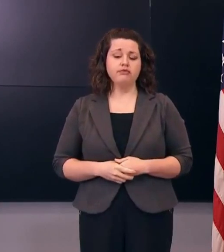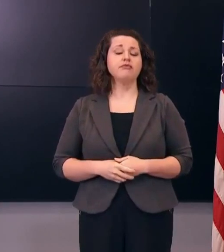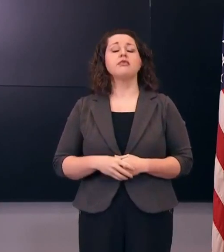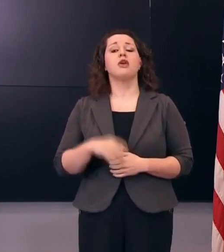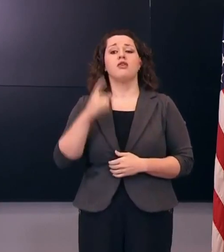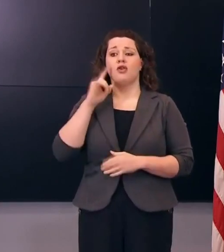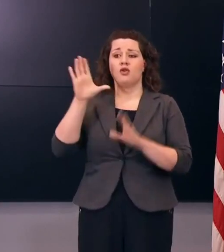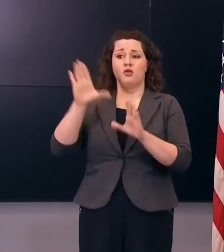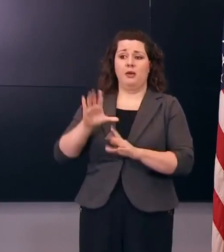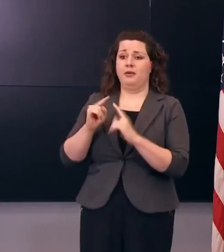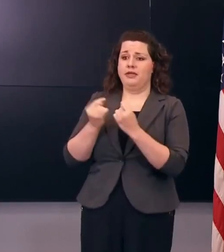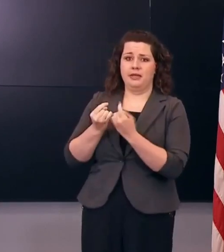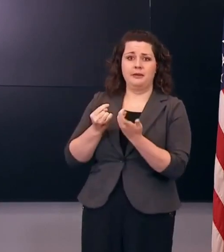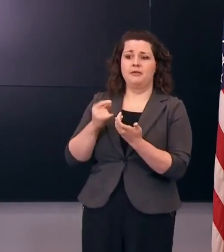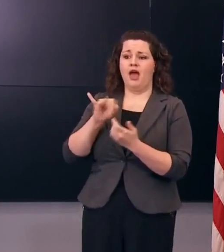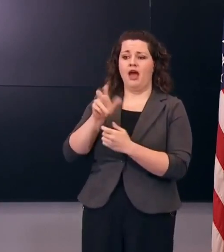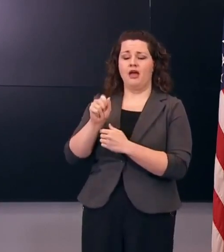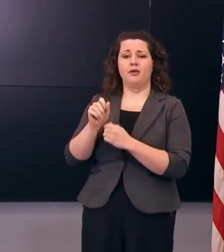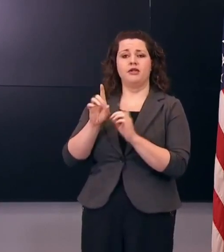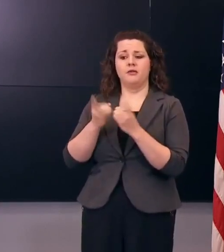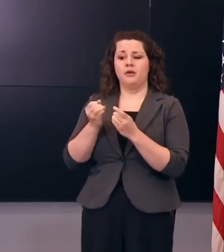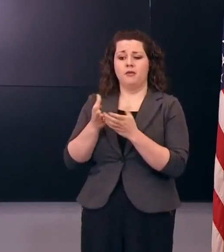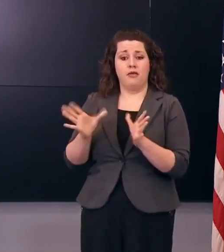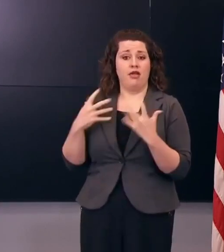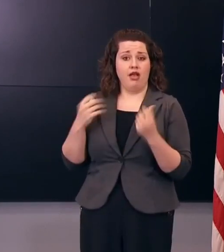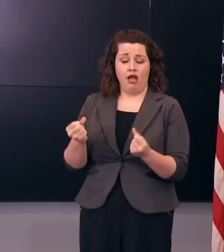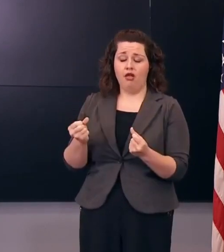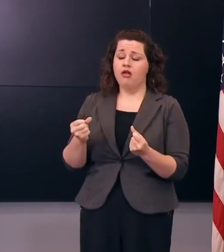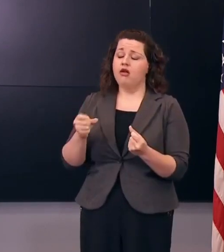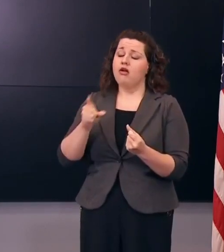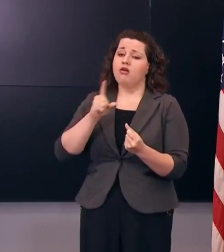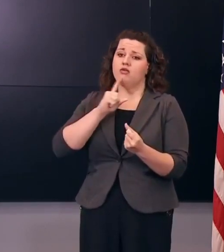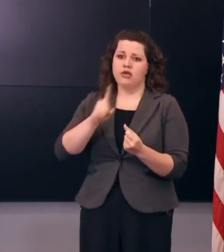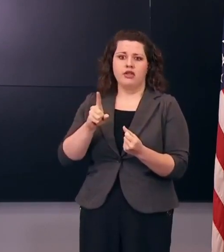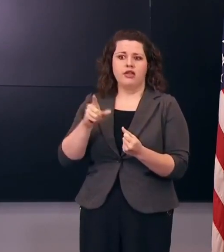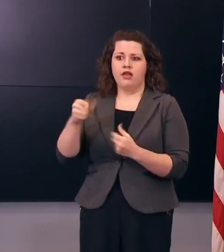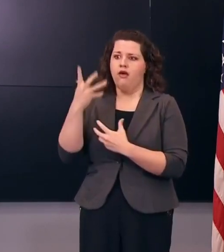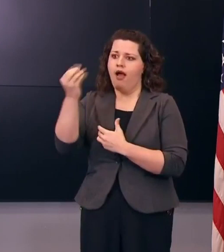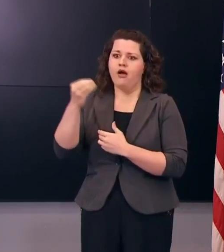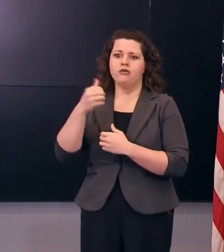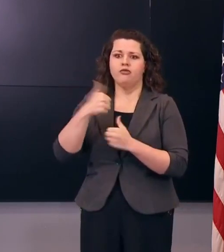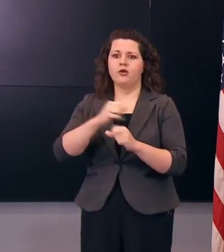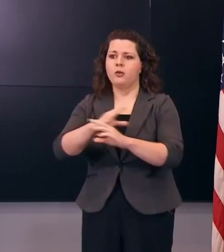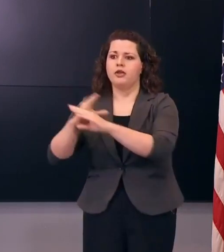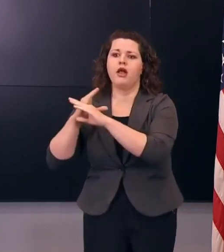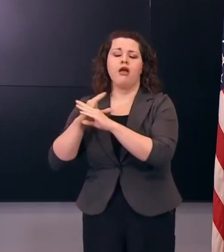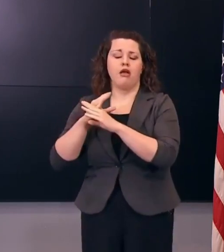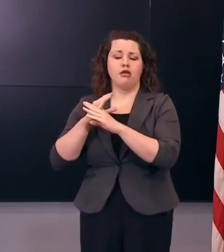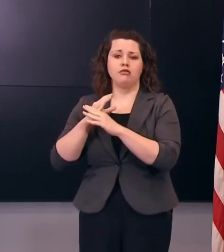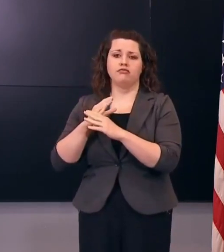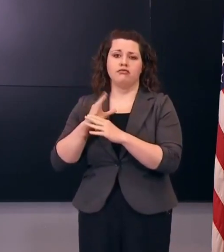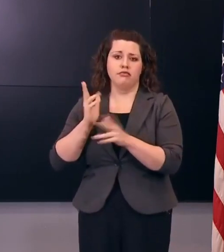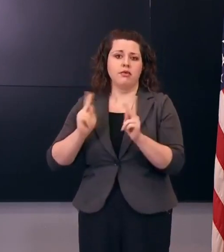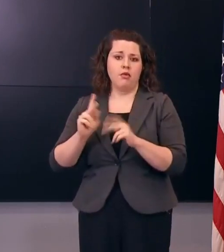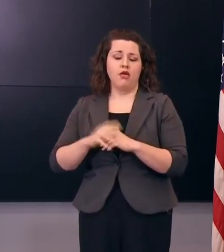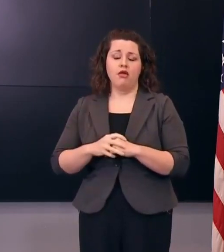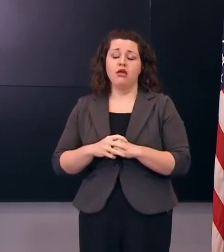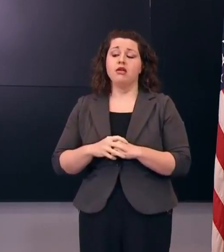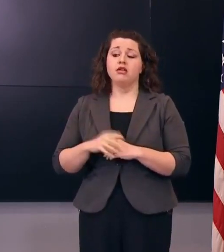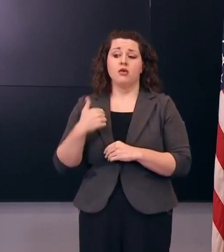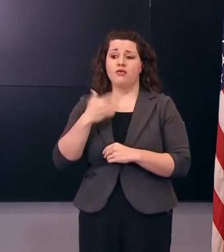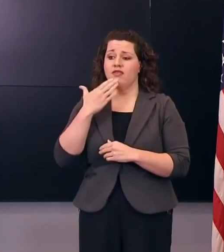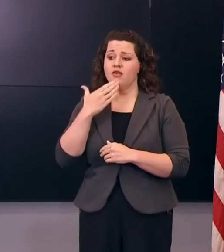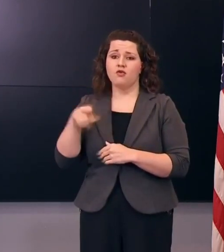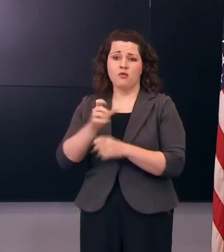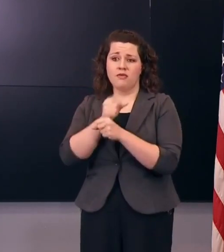the incredible team at the Iowa Department of Public Health that is truly on the front line protecting the health of our people, thank you for